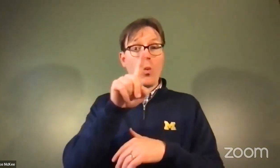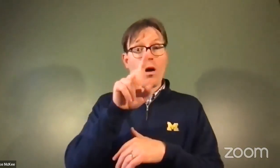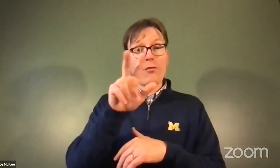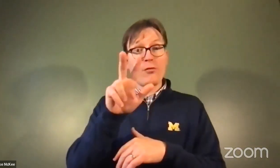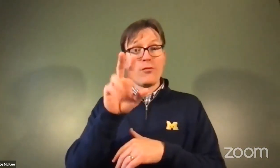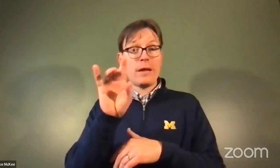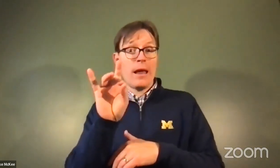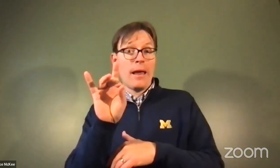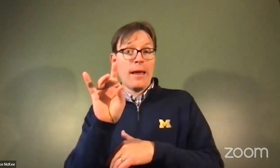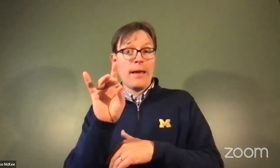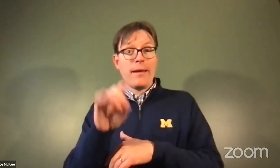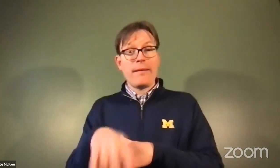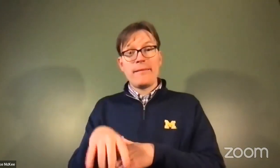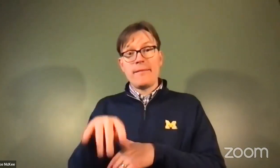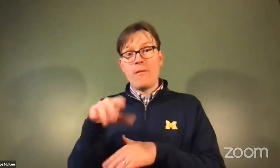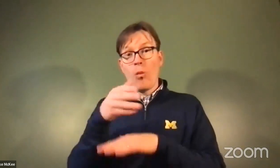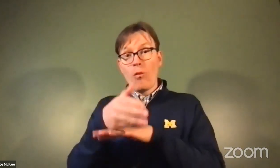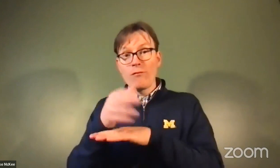see how they can help you manage that. If it's